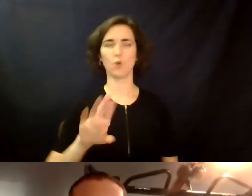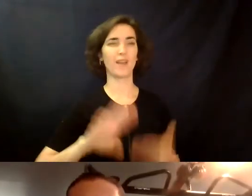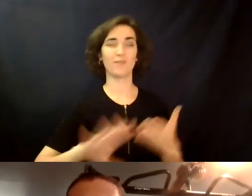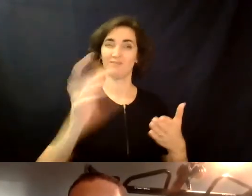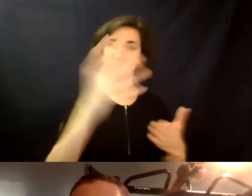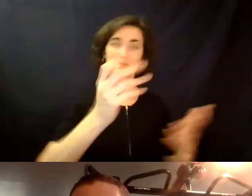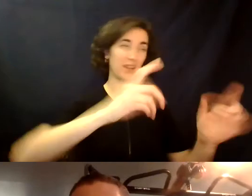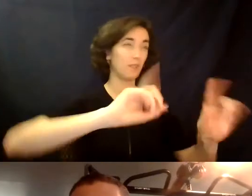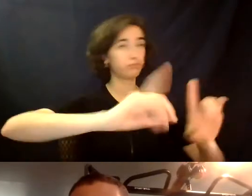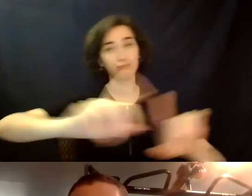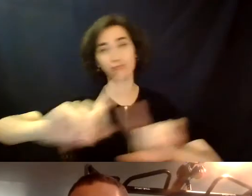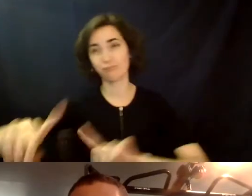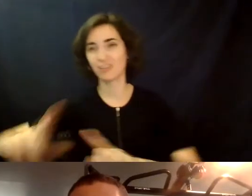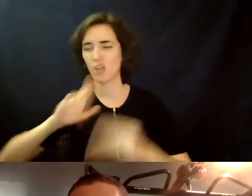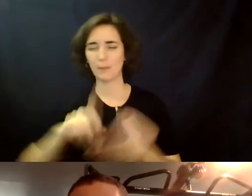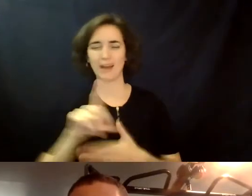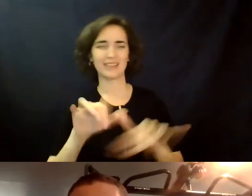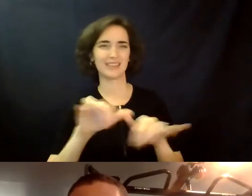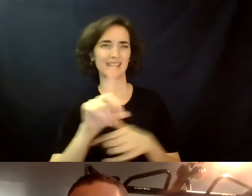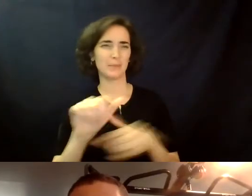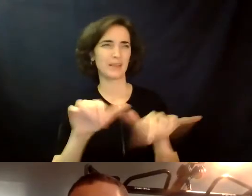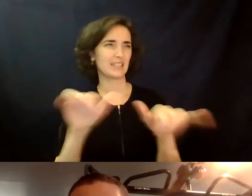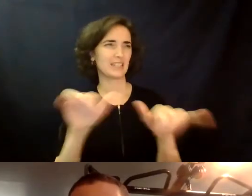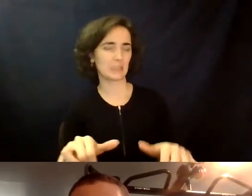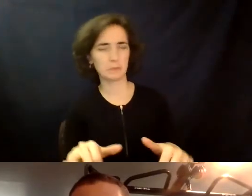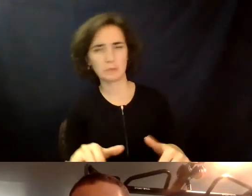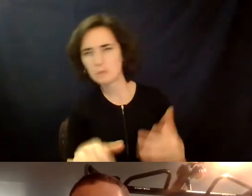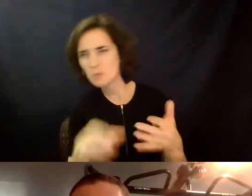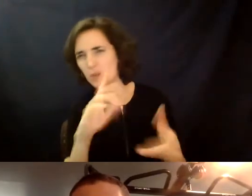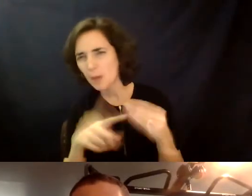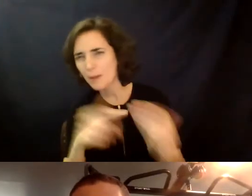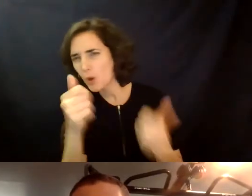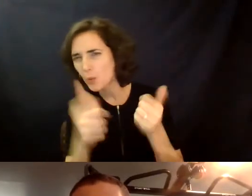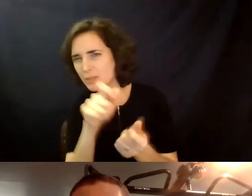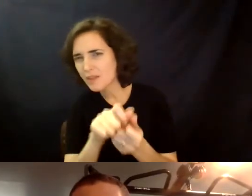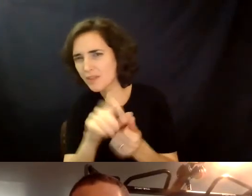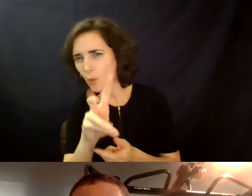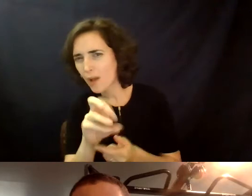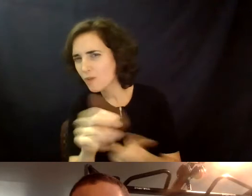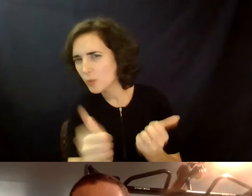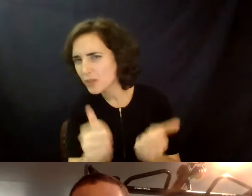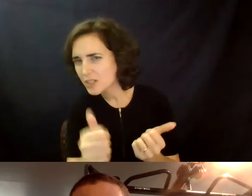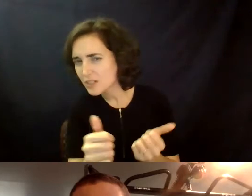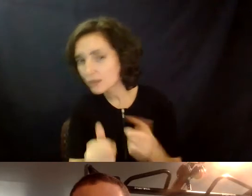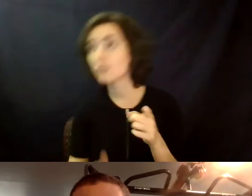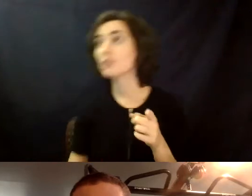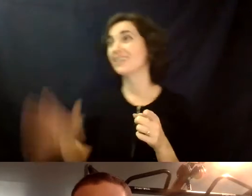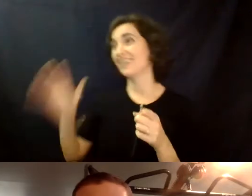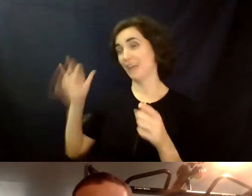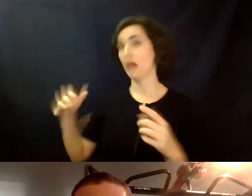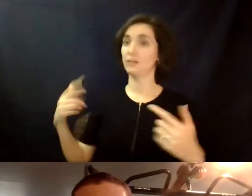you're dealing with disability systems. What waiver specifically are you talking about? Well, that's when it gets into the weeds for